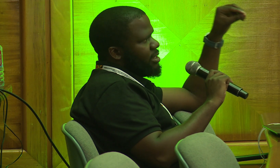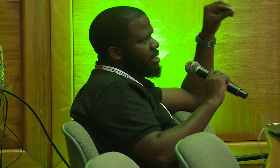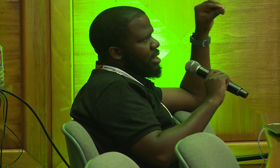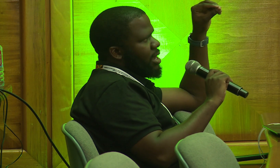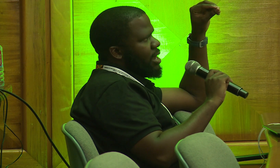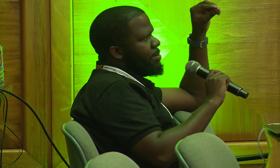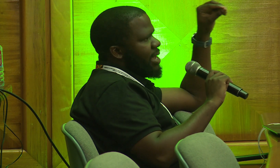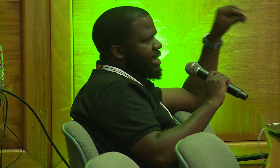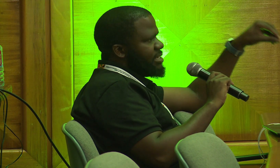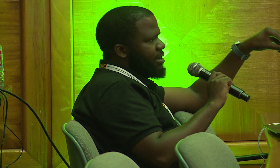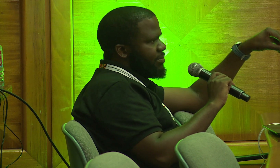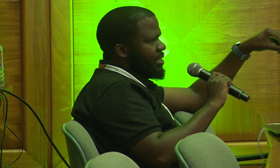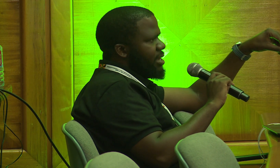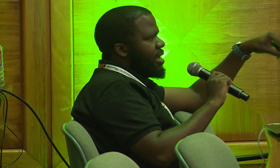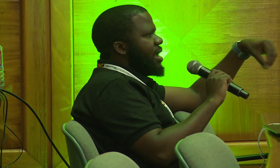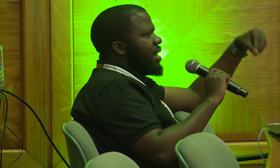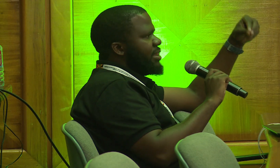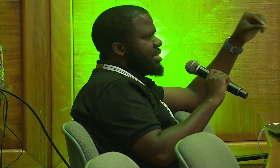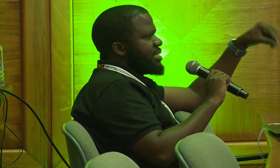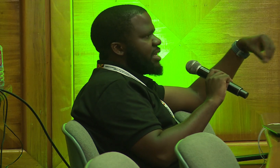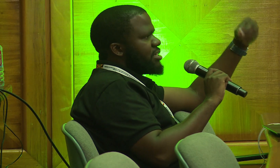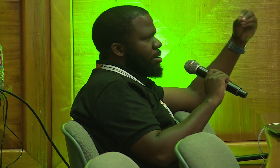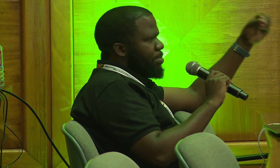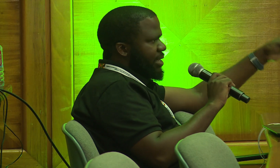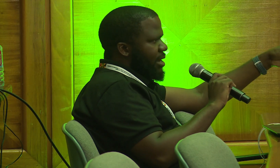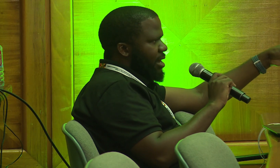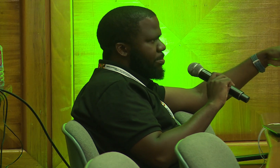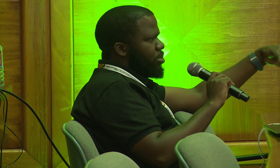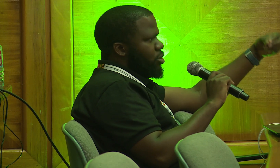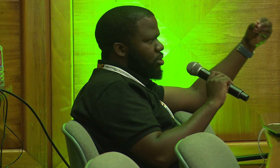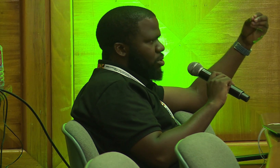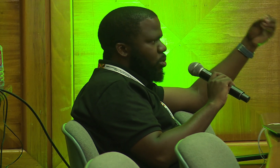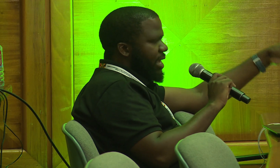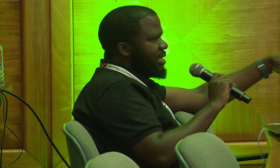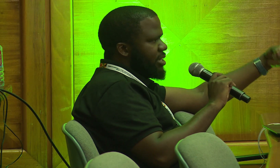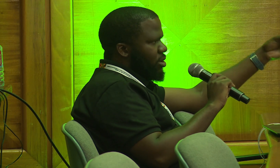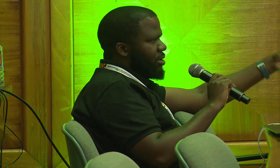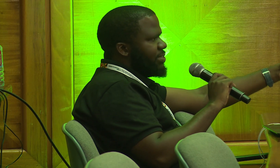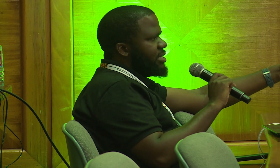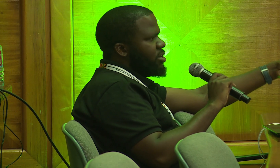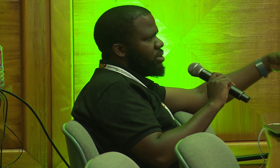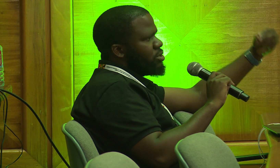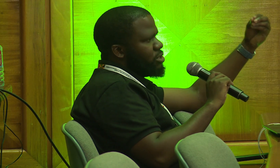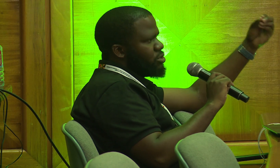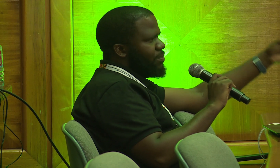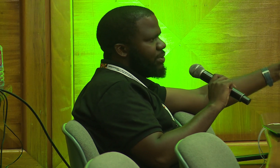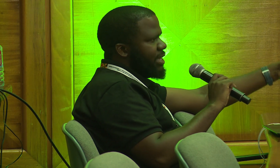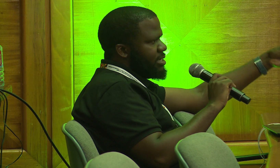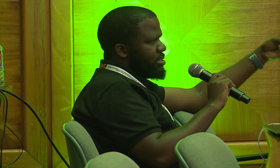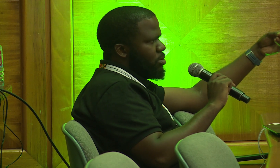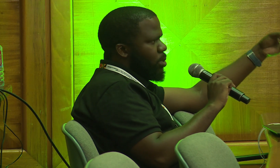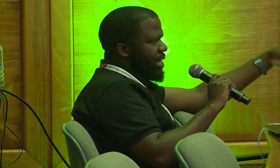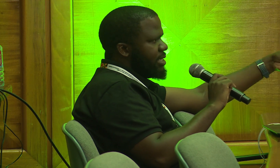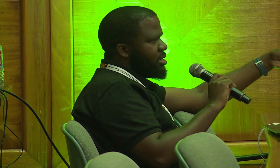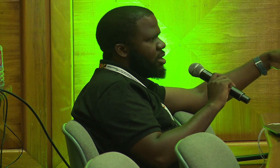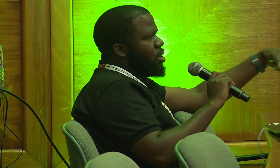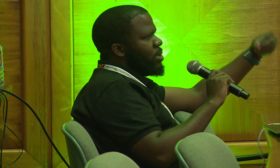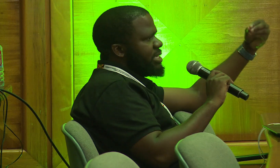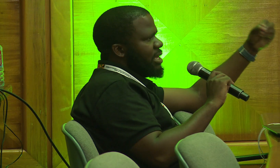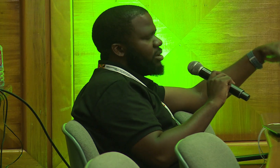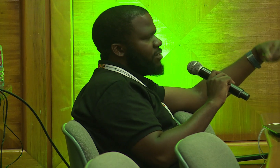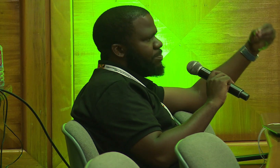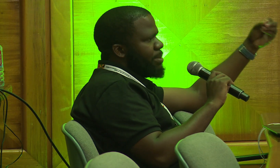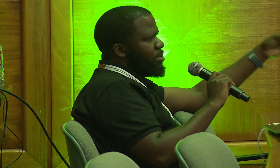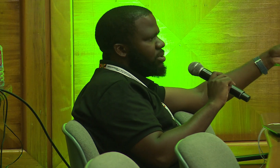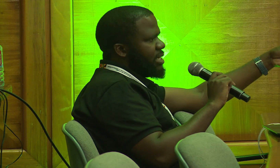with HIV and they start picking up, weight and all of that, in order to control for that weight, we